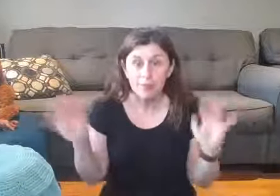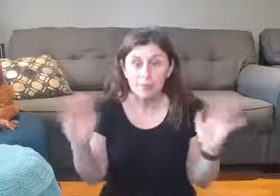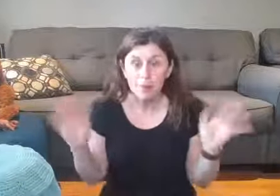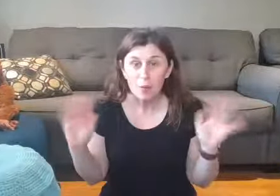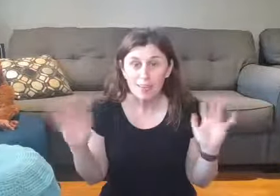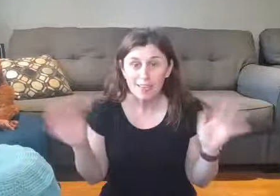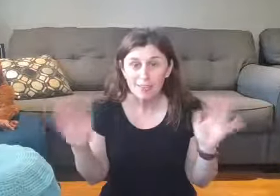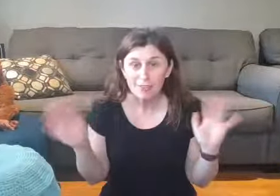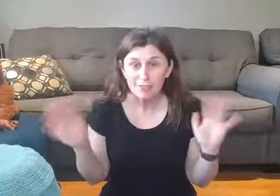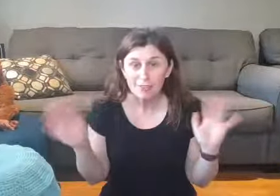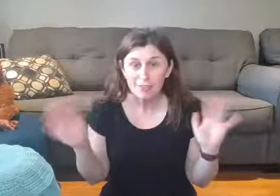Good morning, everyone.